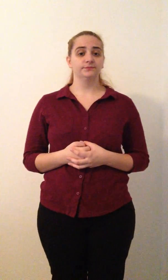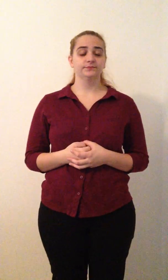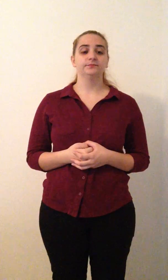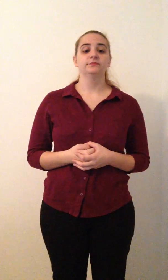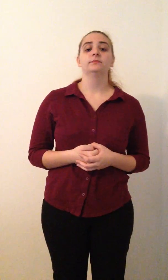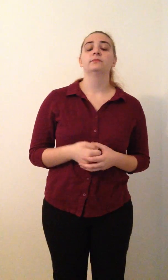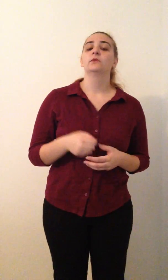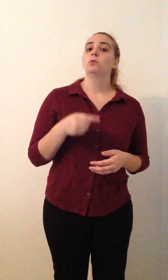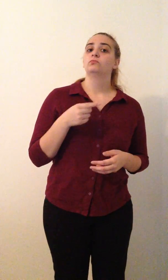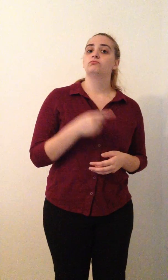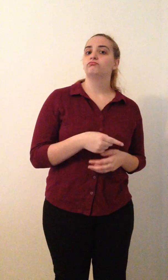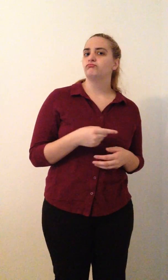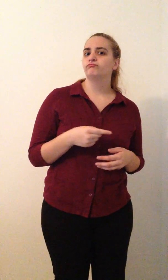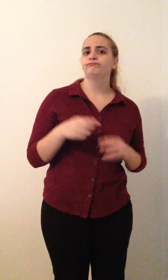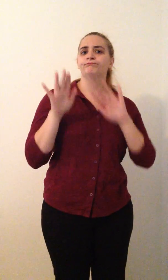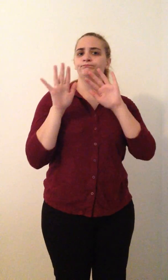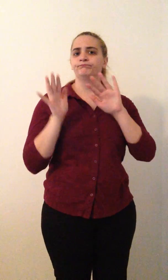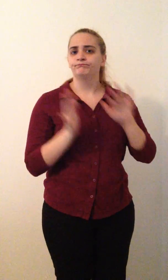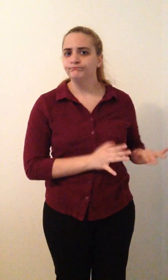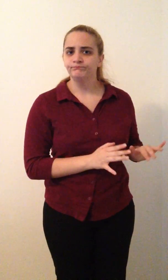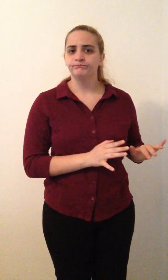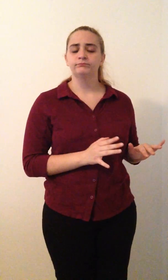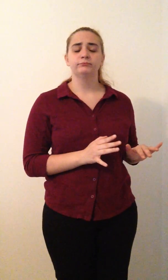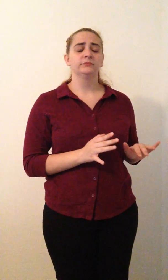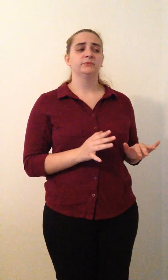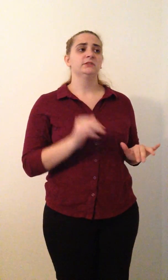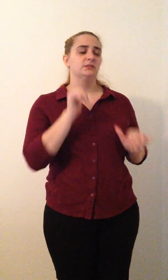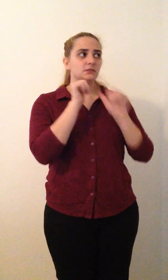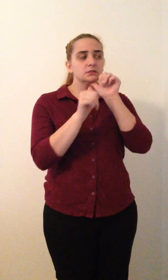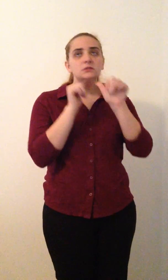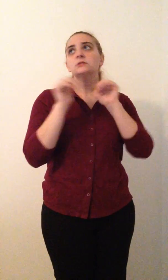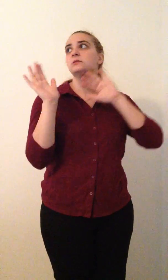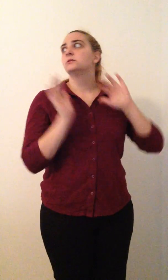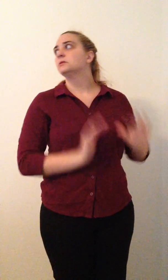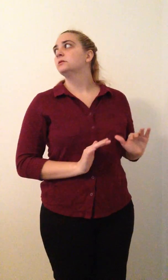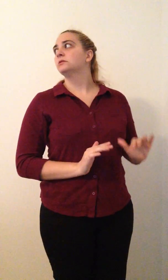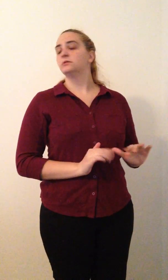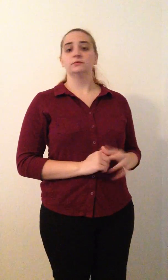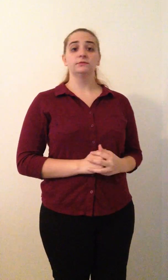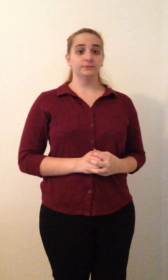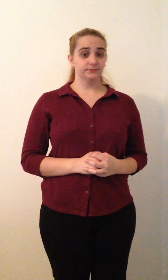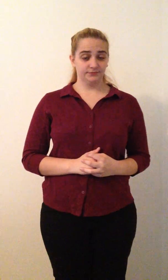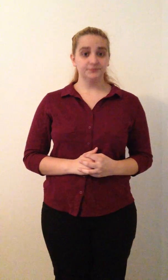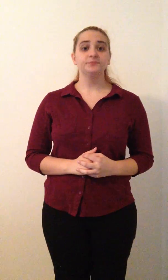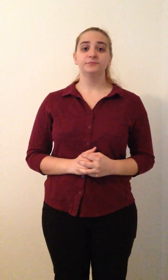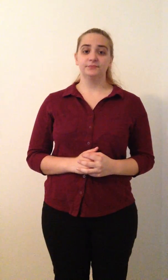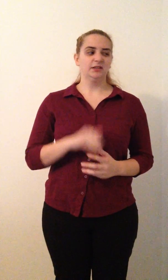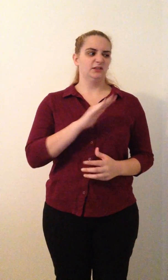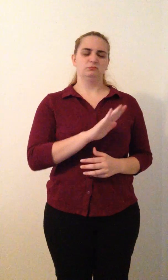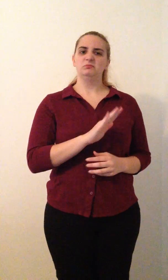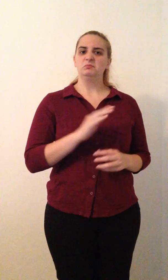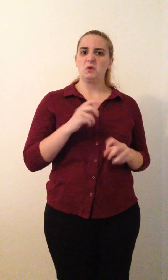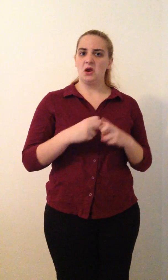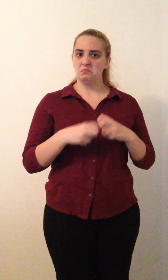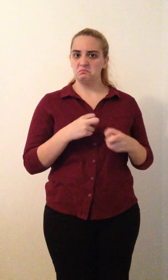push it away, they block it out, they don't pay attention to it. And it's hard to connect with